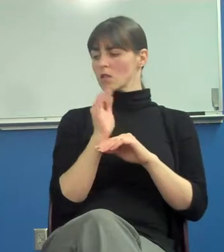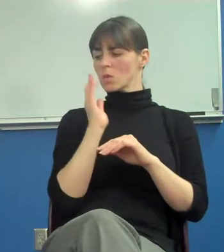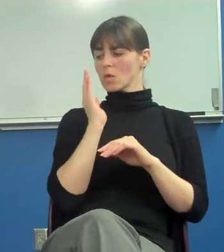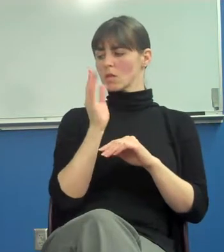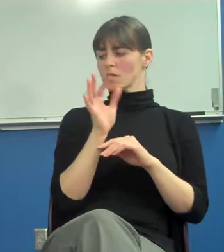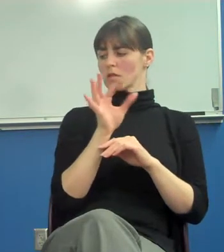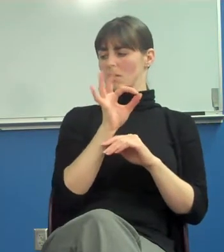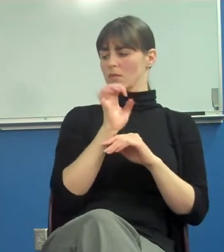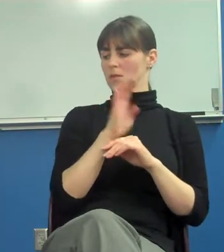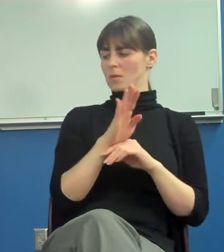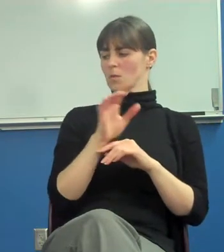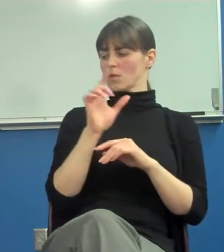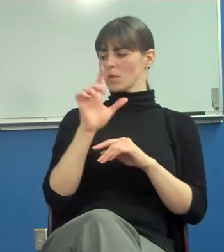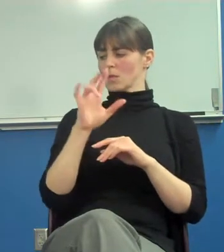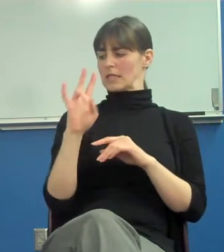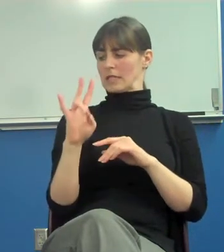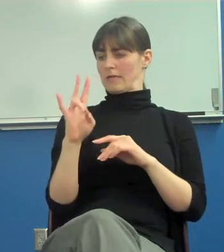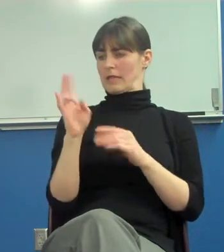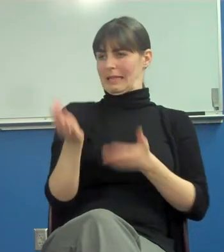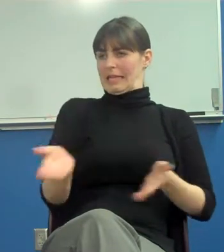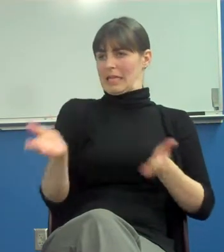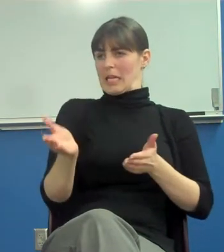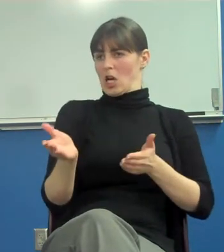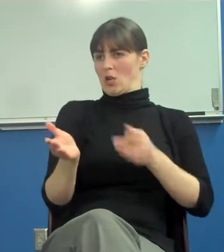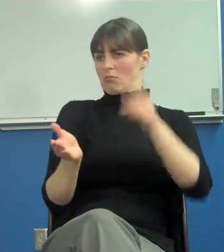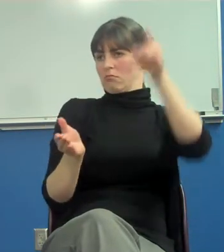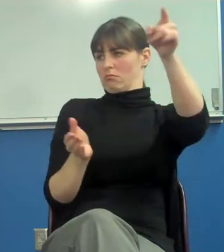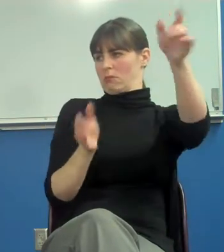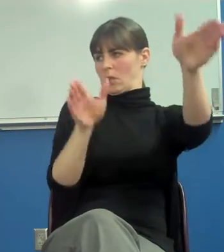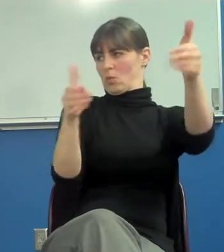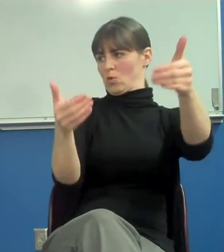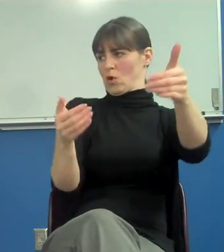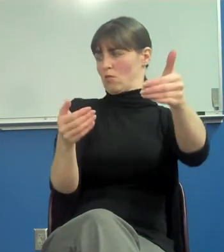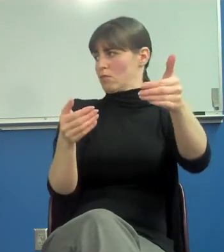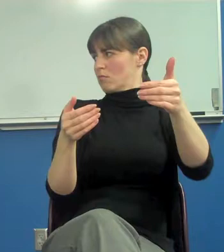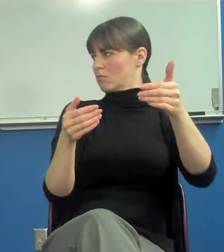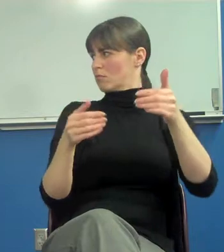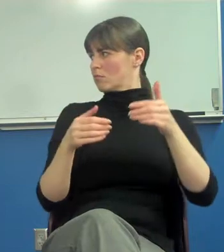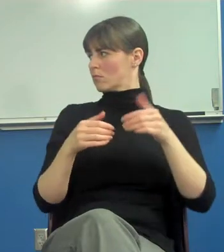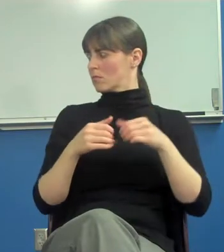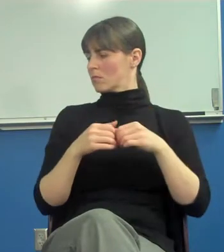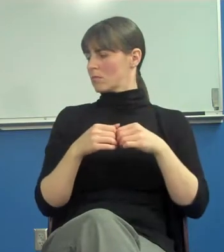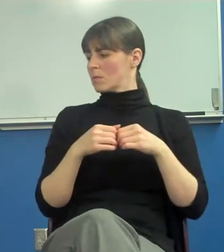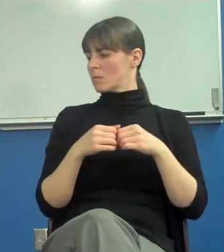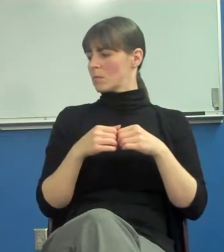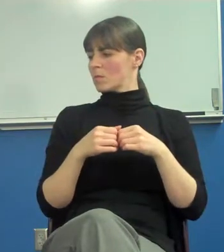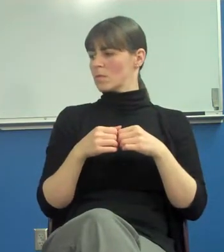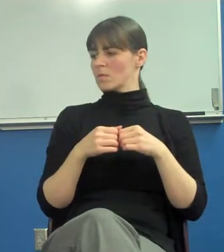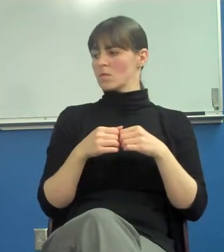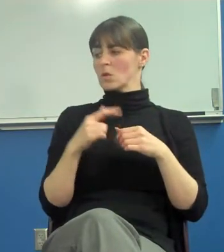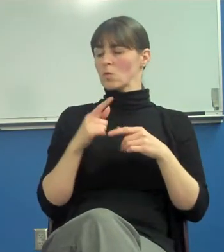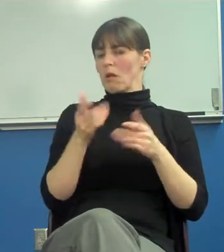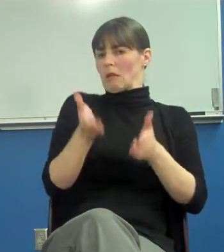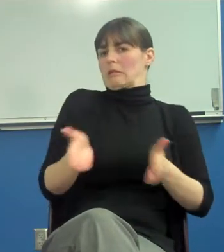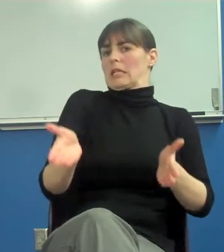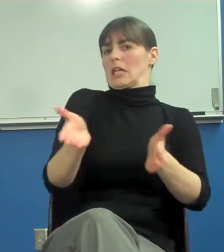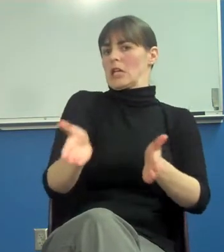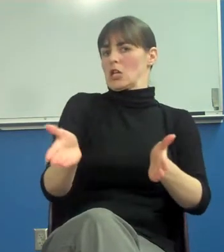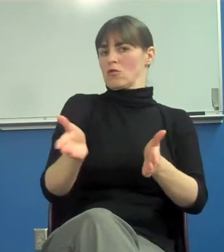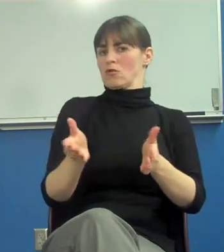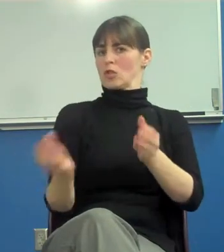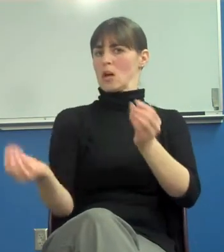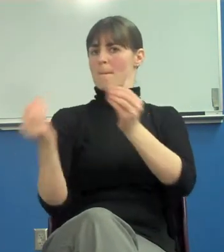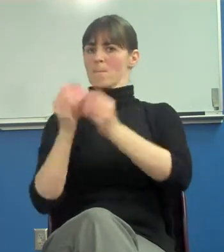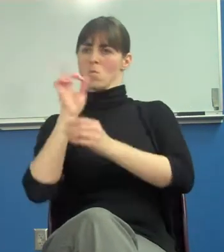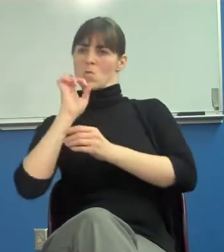the 27th in this room and the next. I'm trying to really push those to try and get more of the deaf